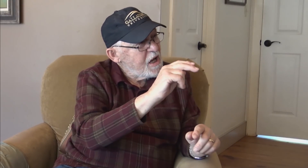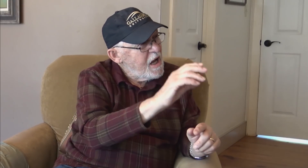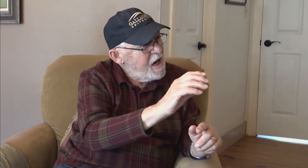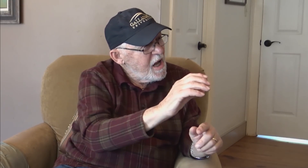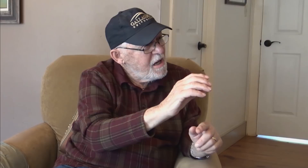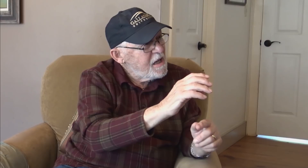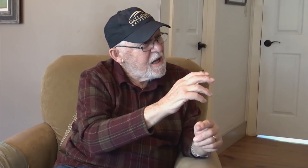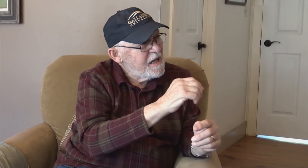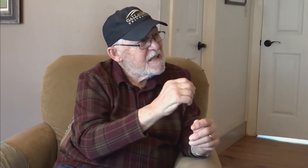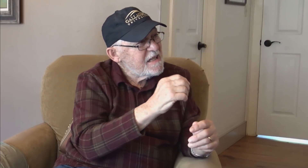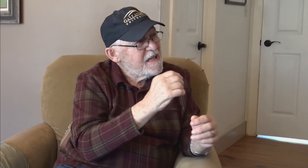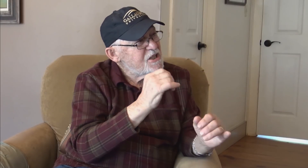we went